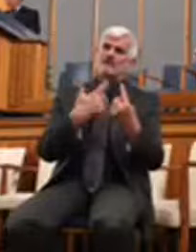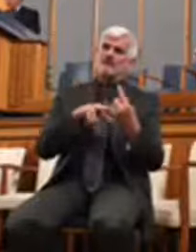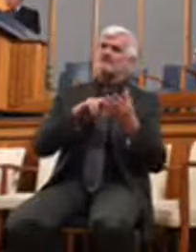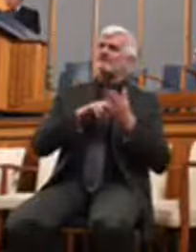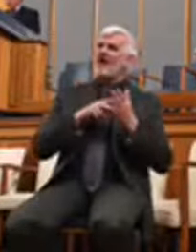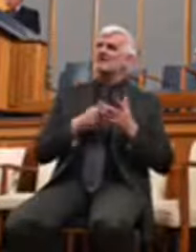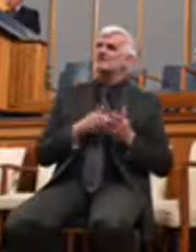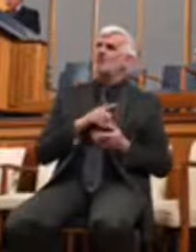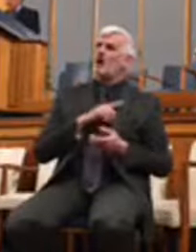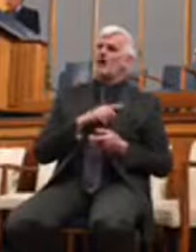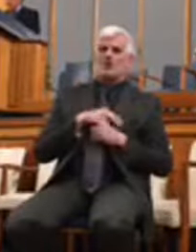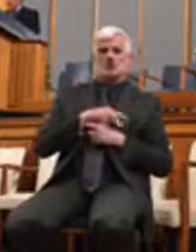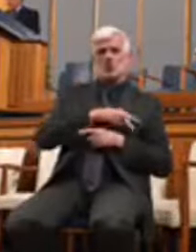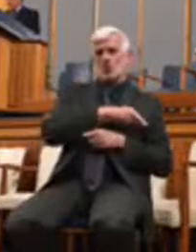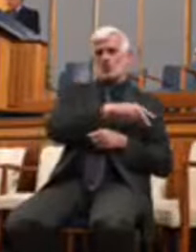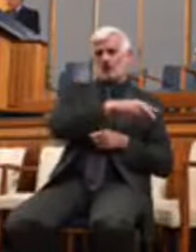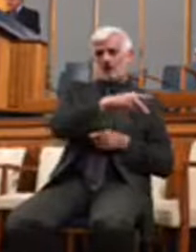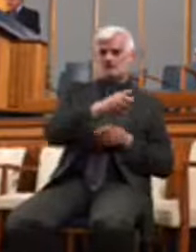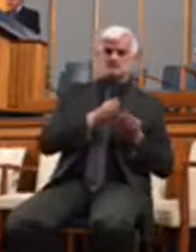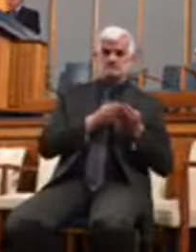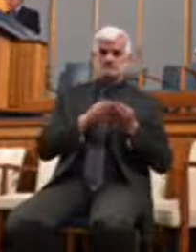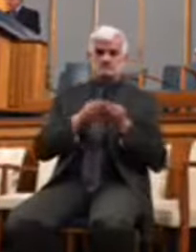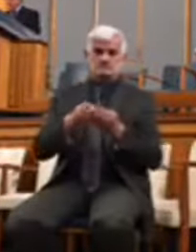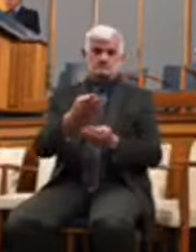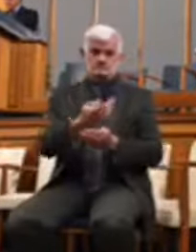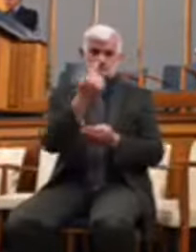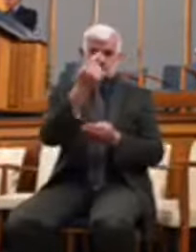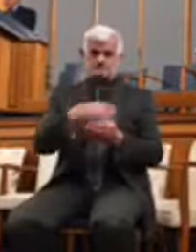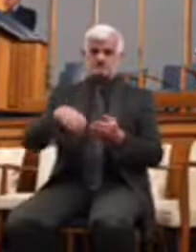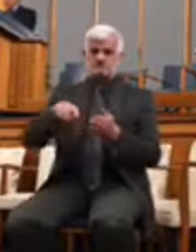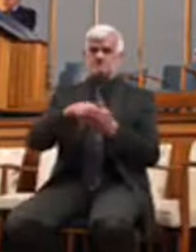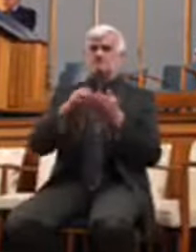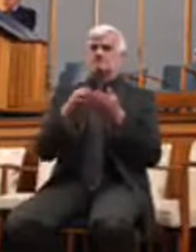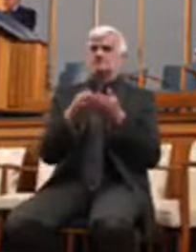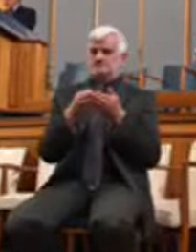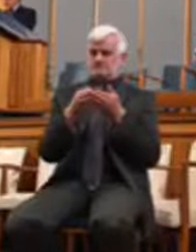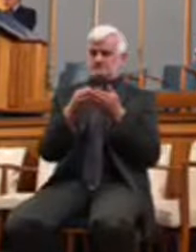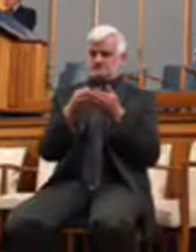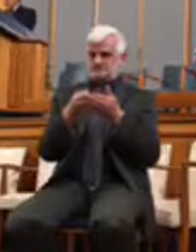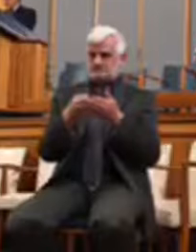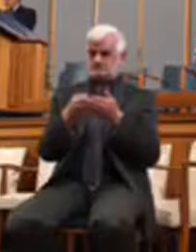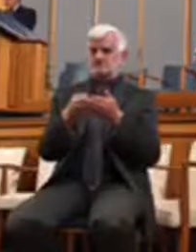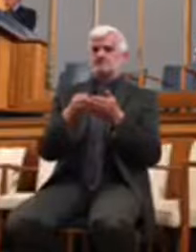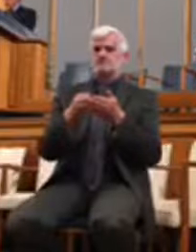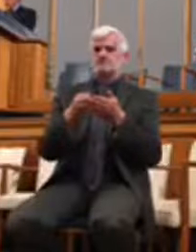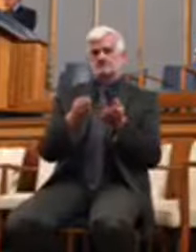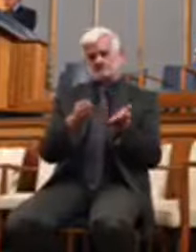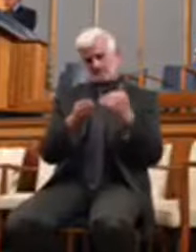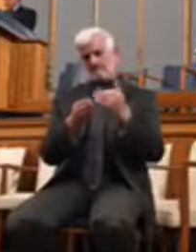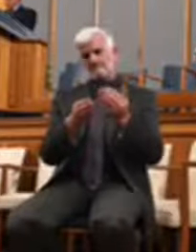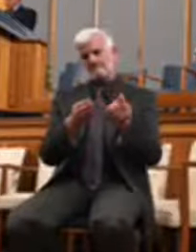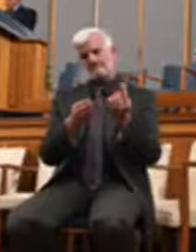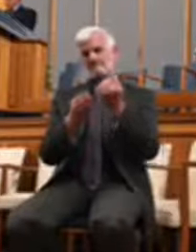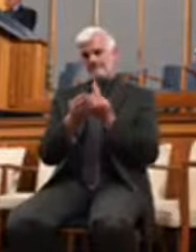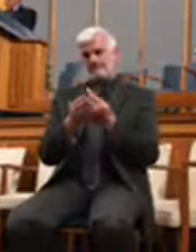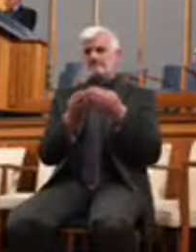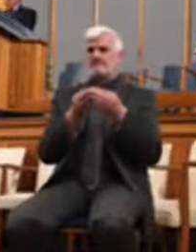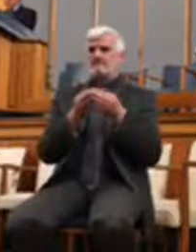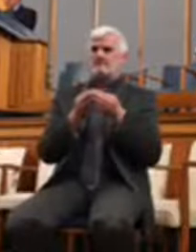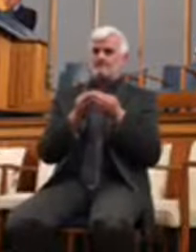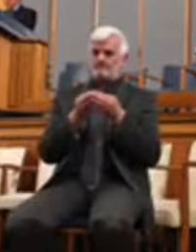minding himself to go of him. And when he met with us at Assos, we took